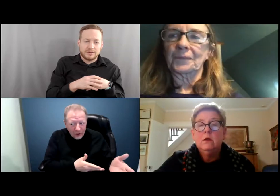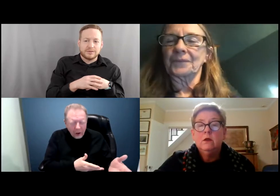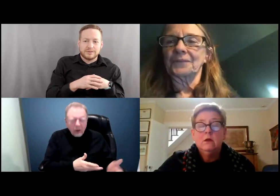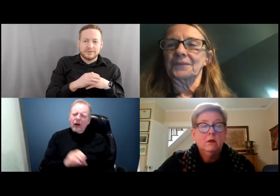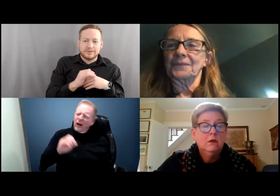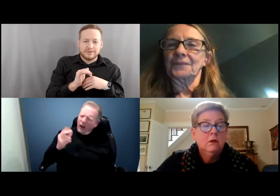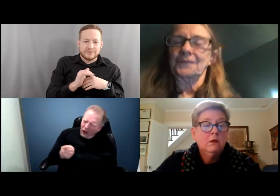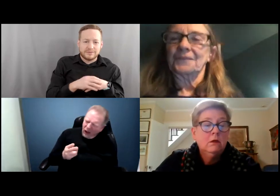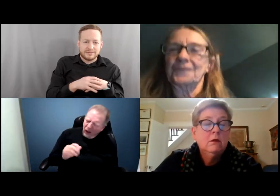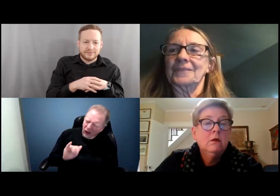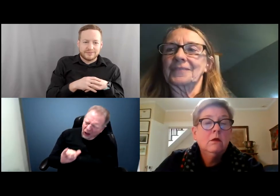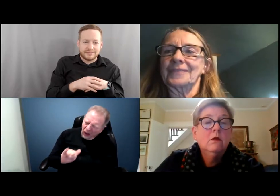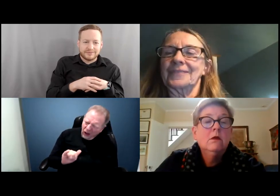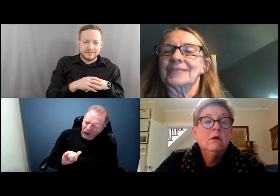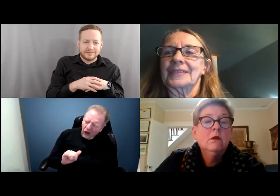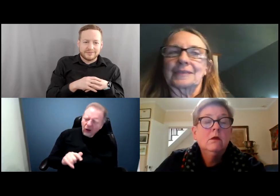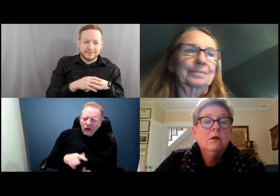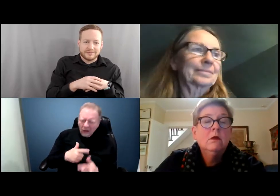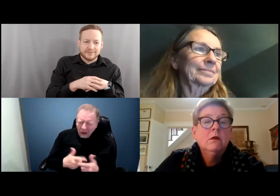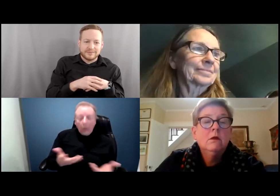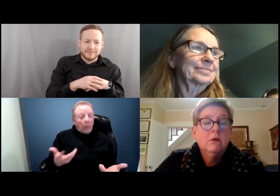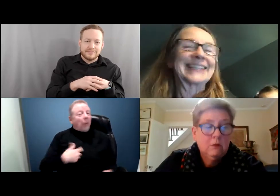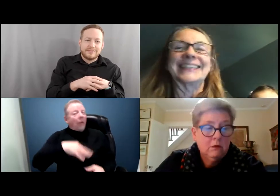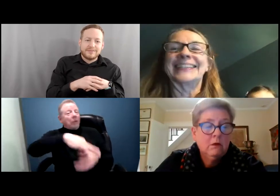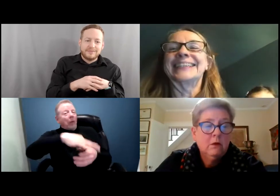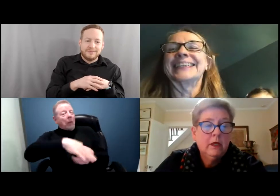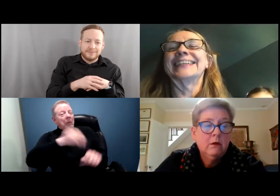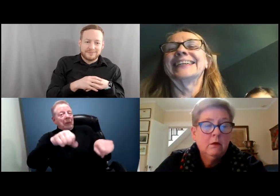Oh, okay. If that should be the case, I vote.